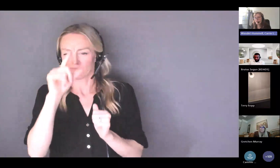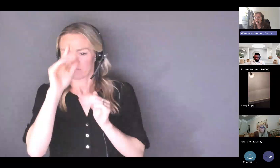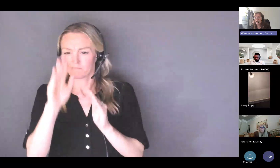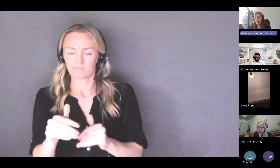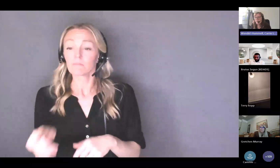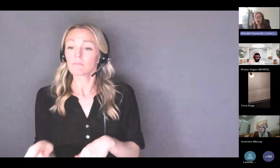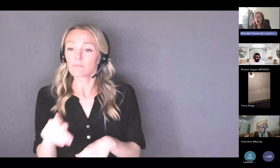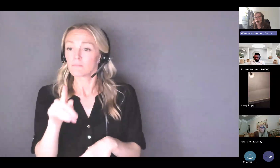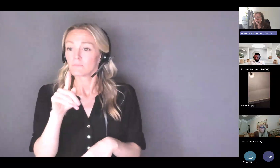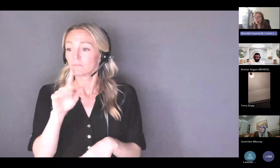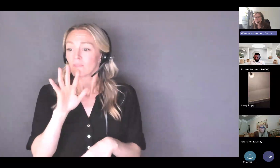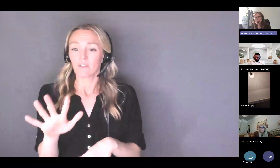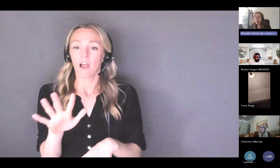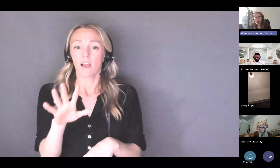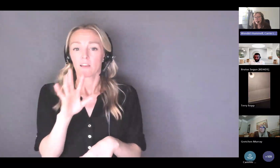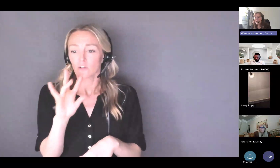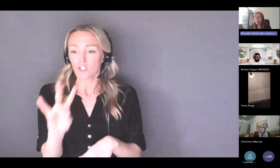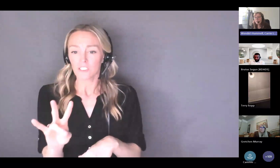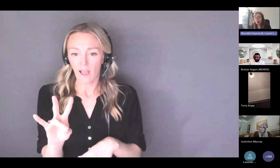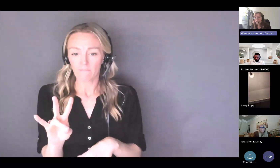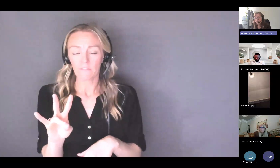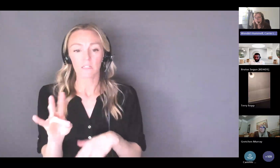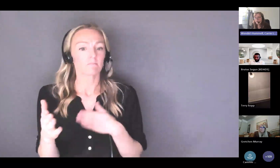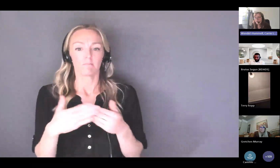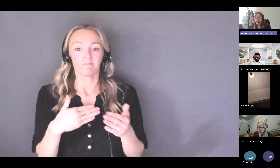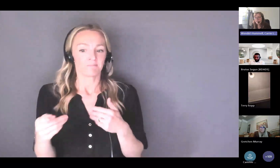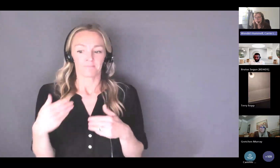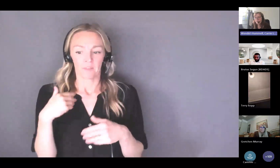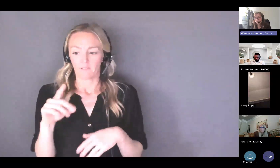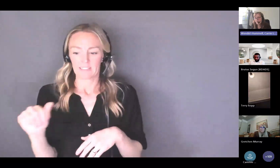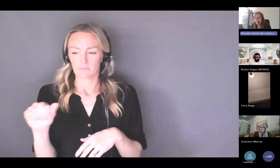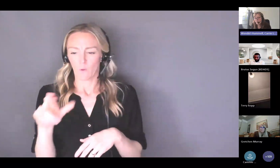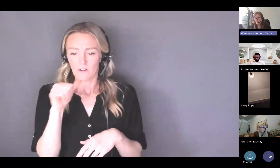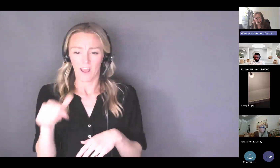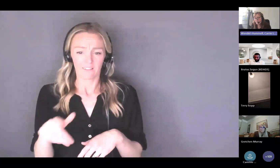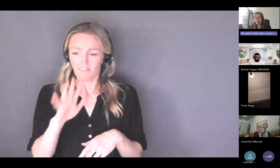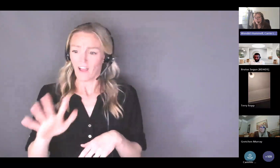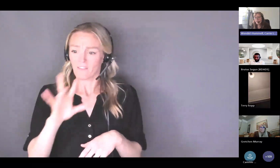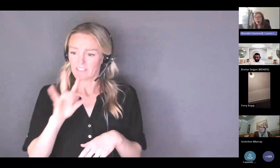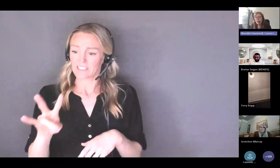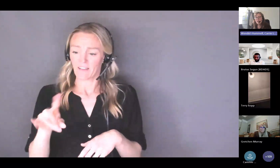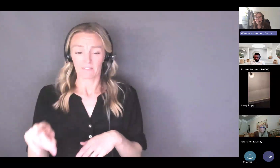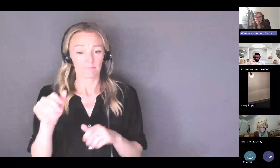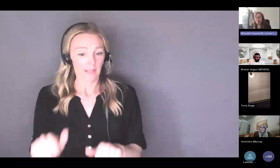or 7, regardless of whether they have a disability or not, to prepare a whole meal.